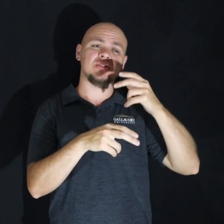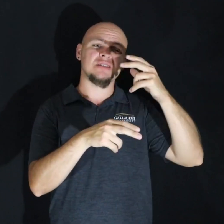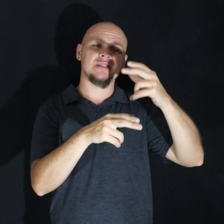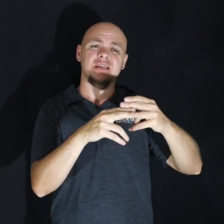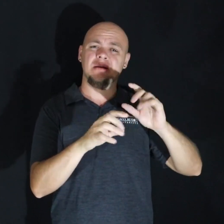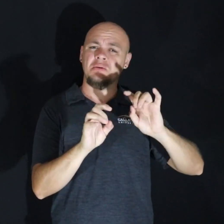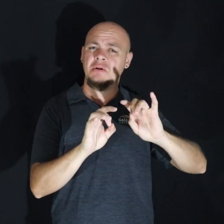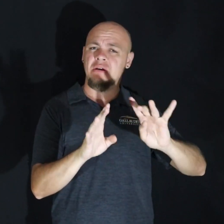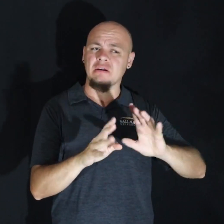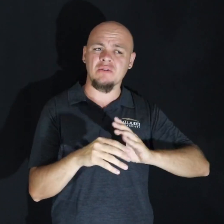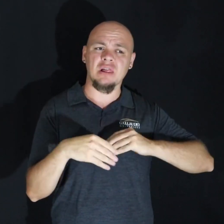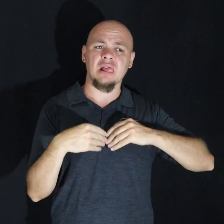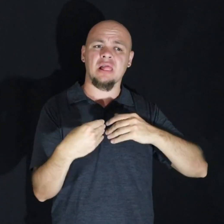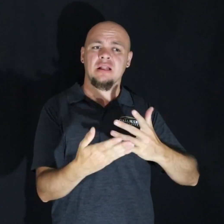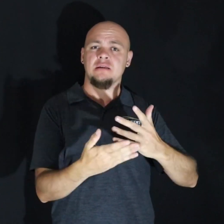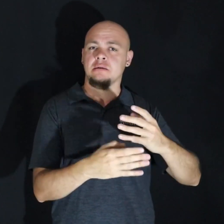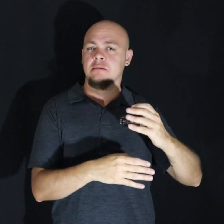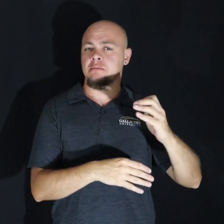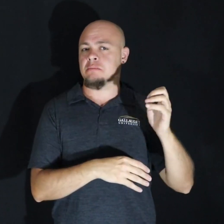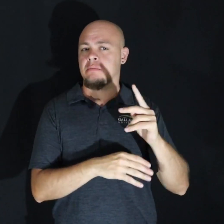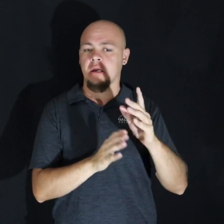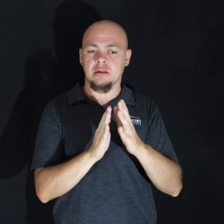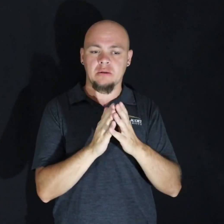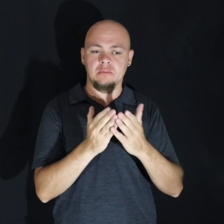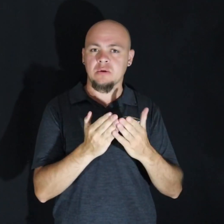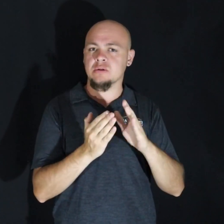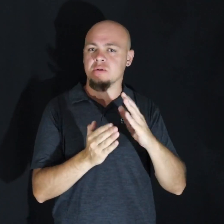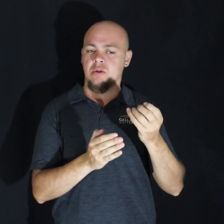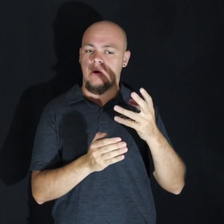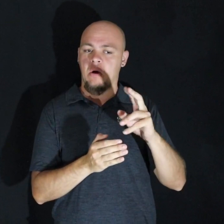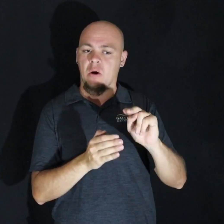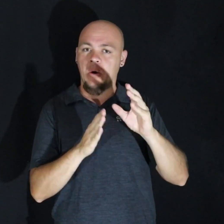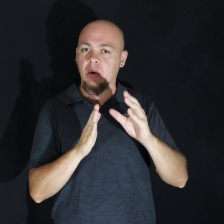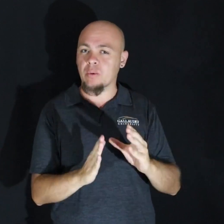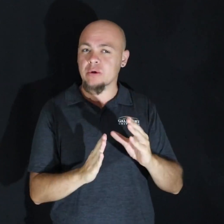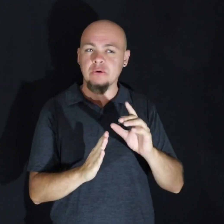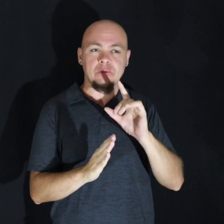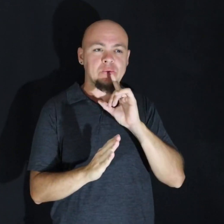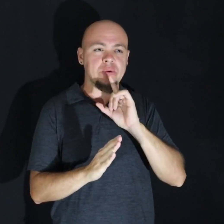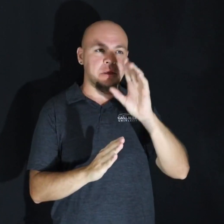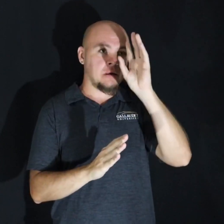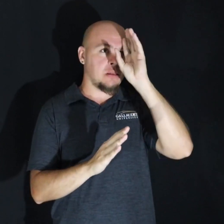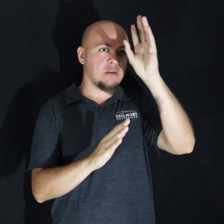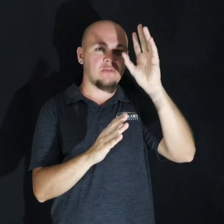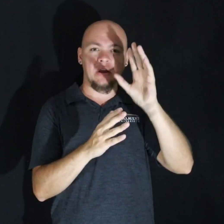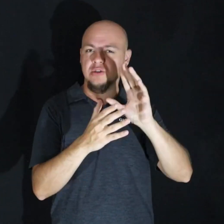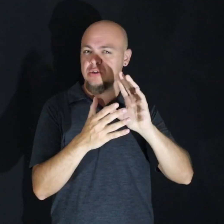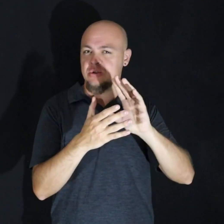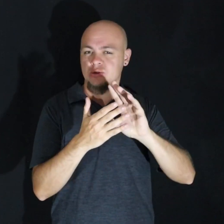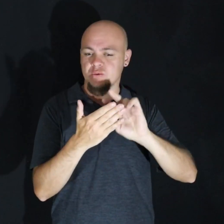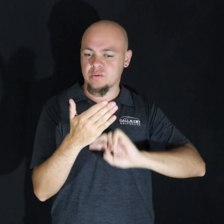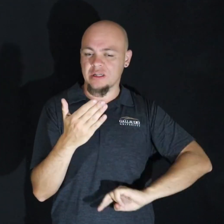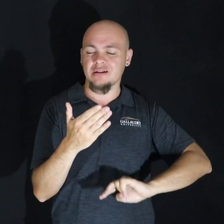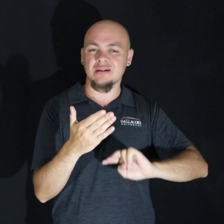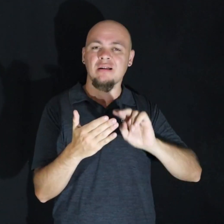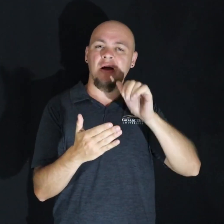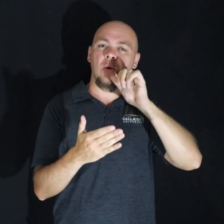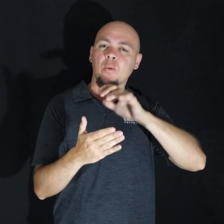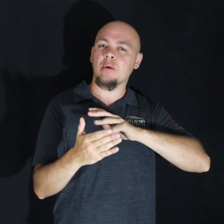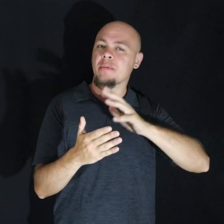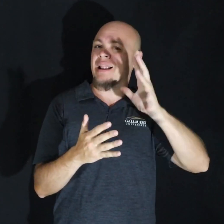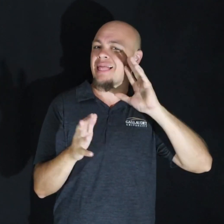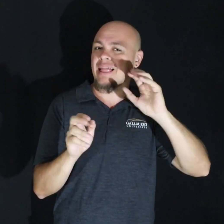in the book, but returns the book to its owner, has never been much of a fiction reader, woman, loud woman.